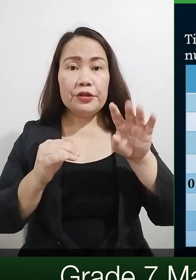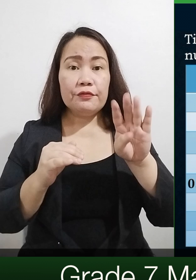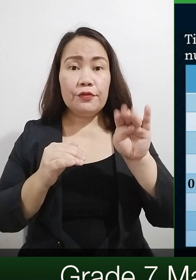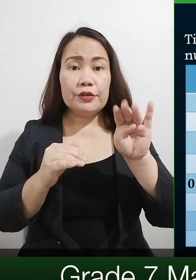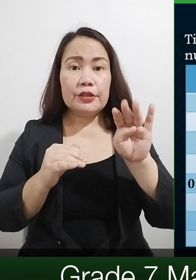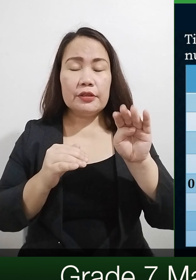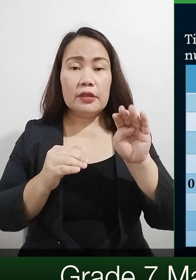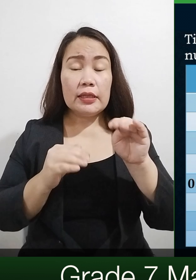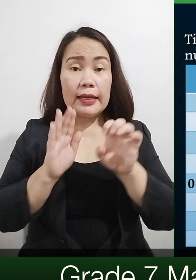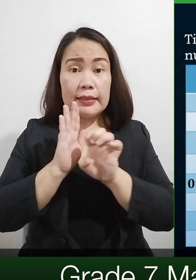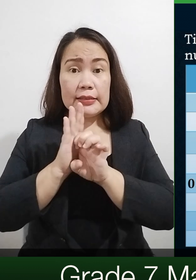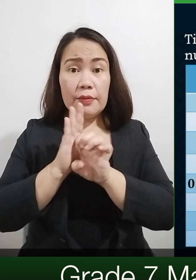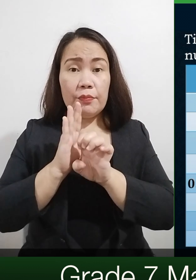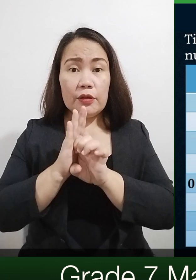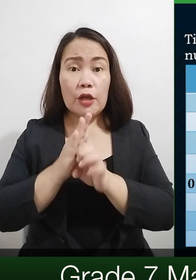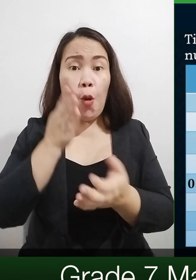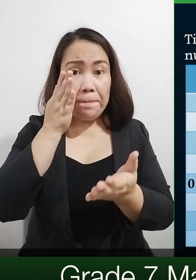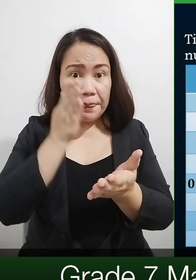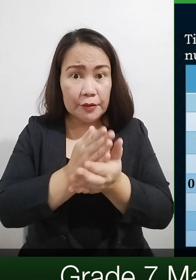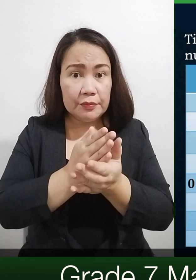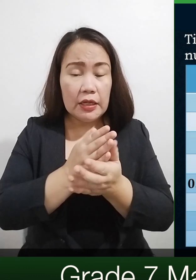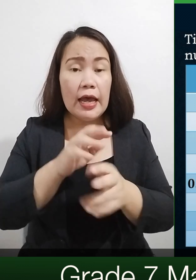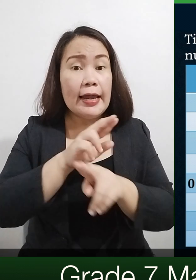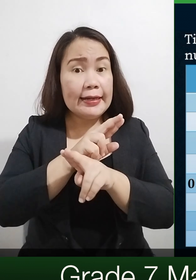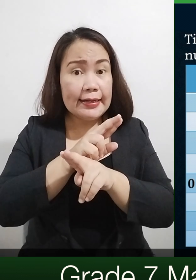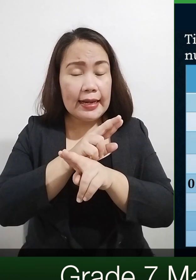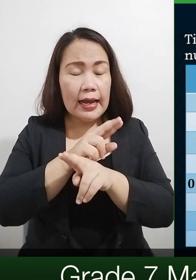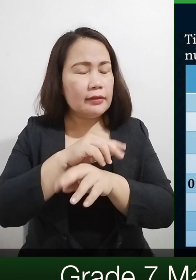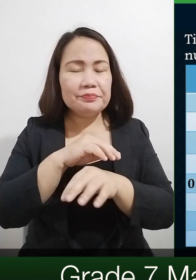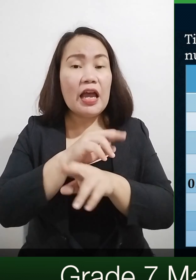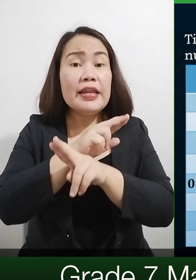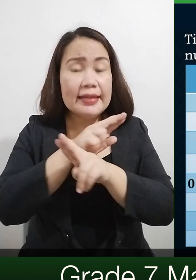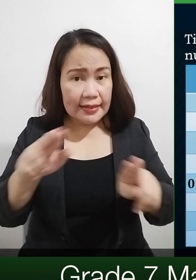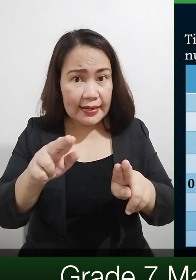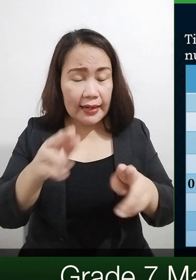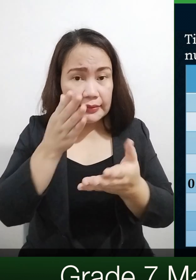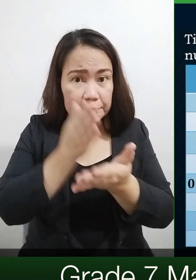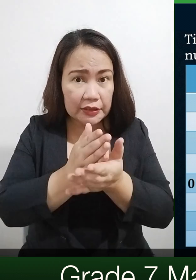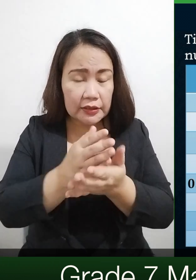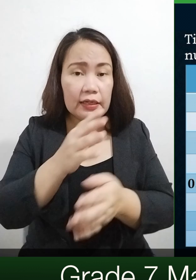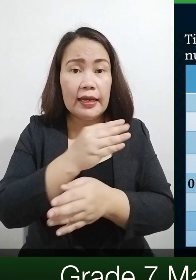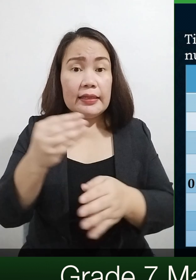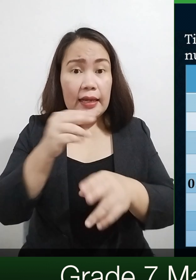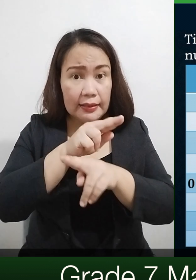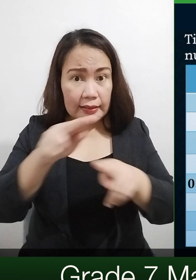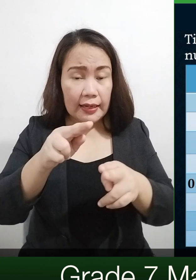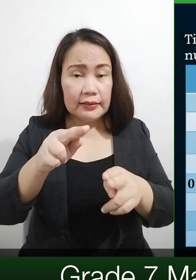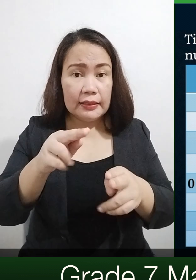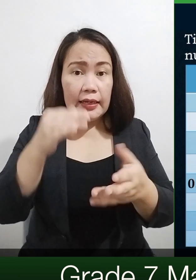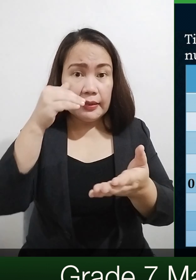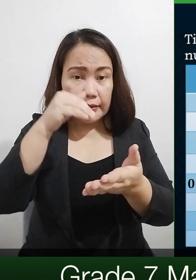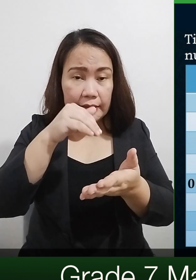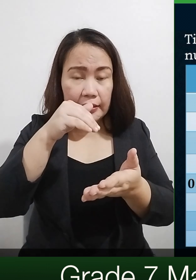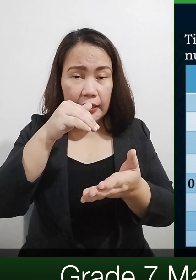is an example of non-terminating and non-repeating decimal. So, that is